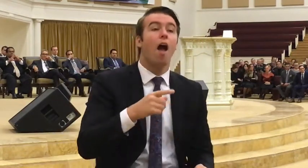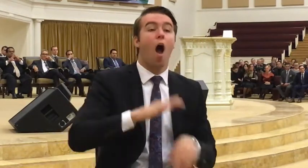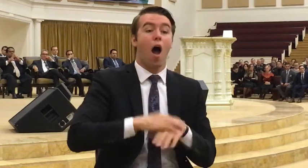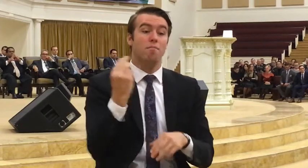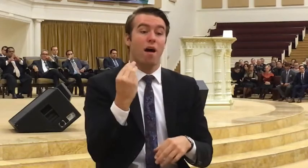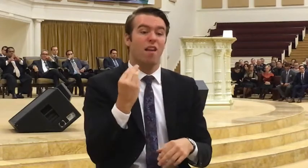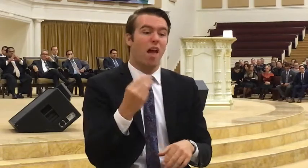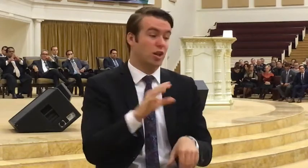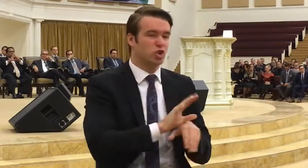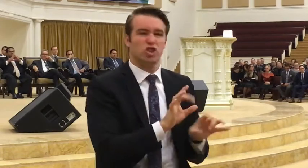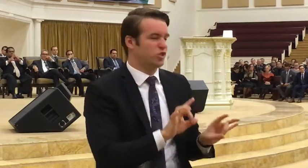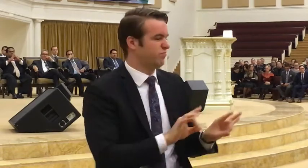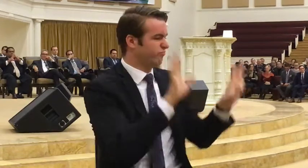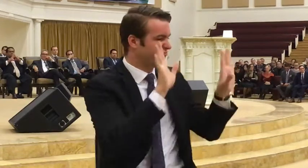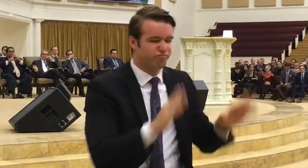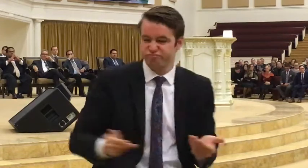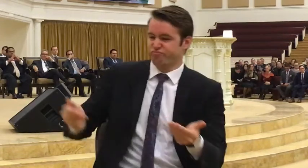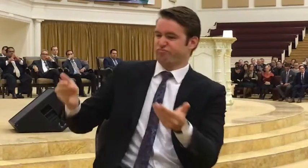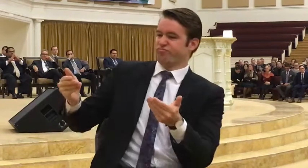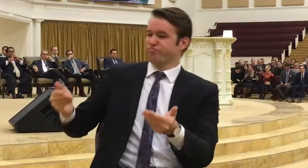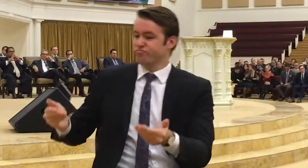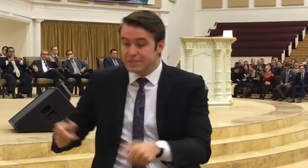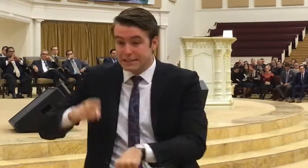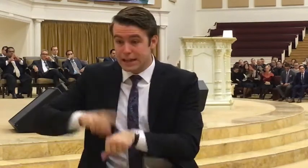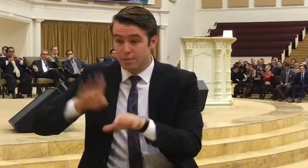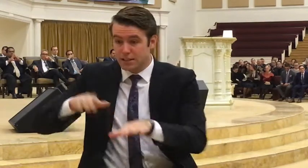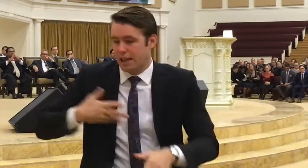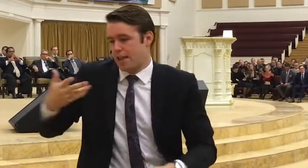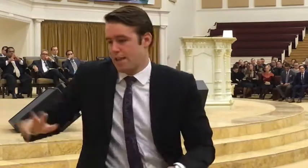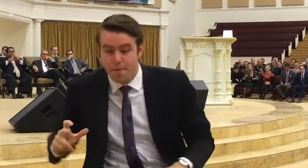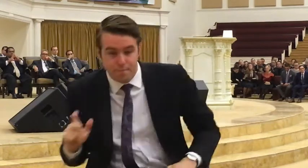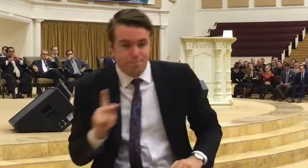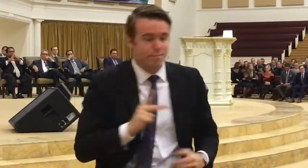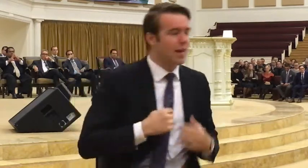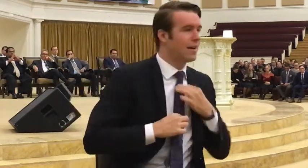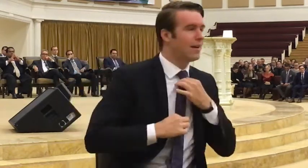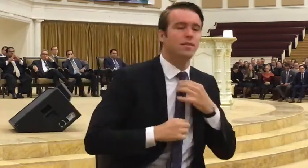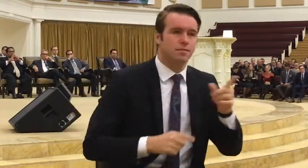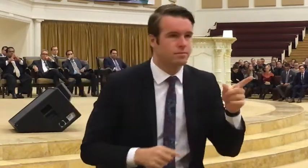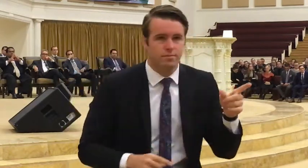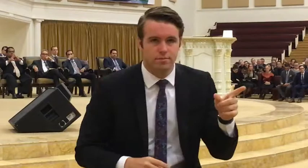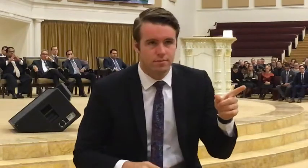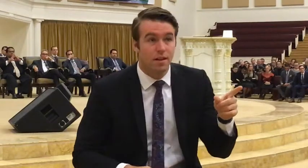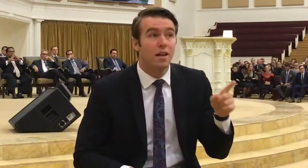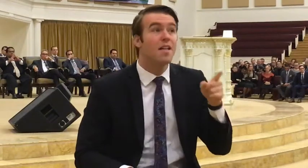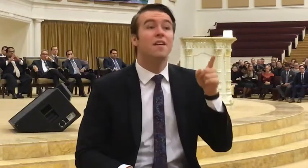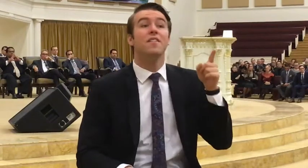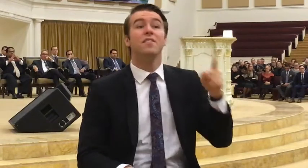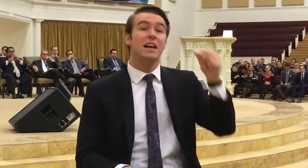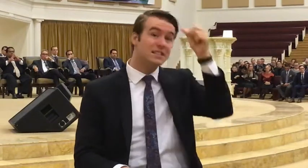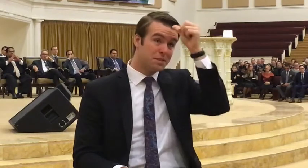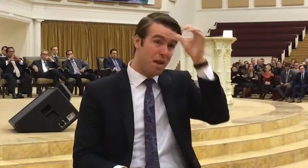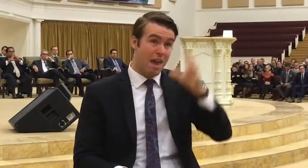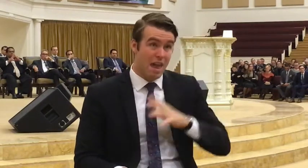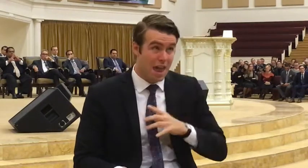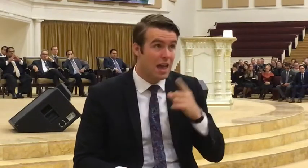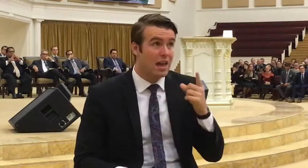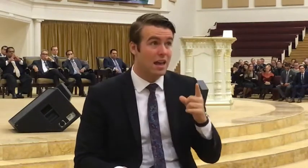Monday and then drop it on Sunday. This man, I can do it because I know him